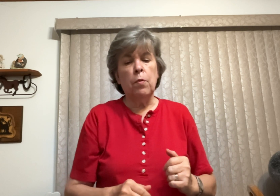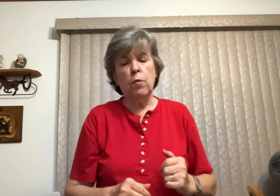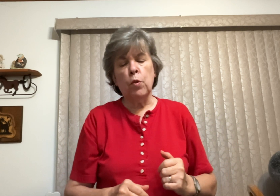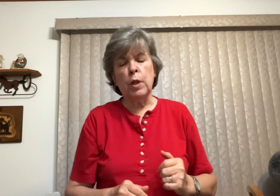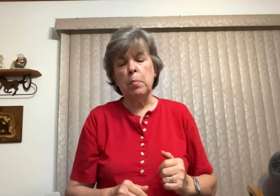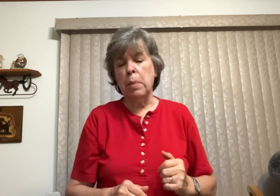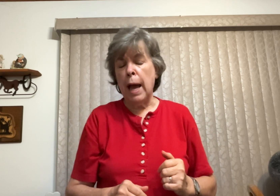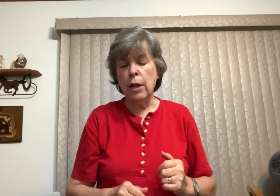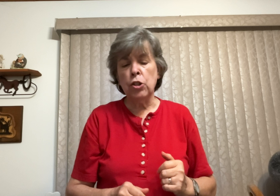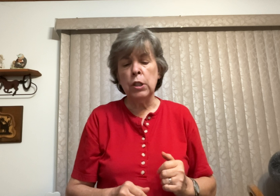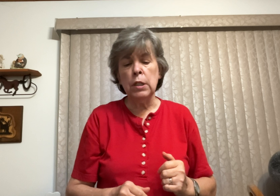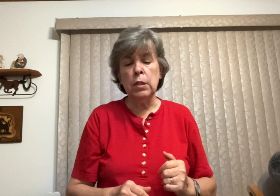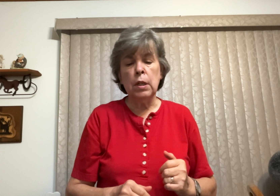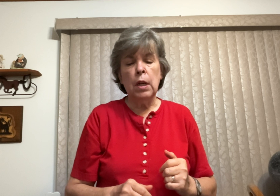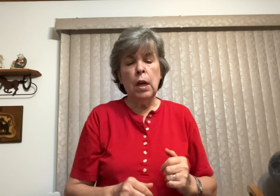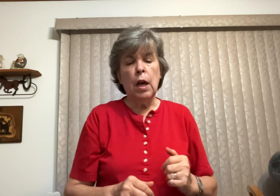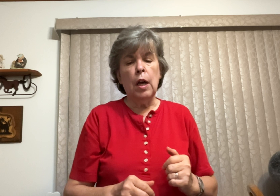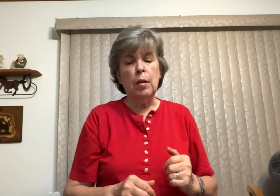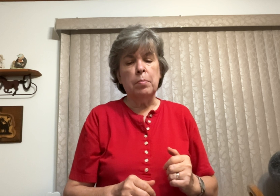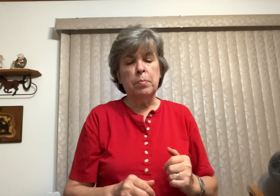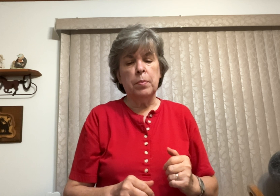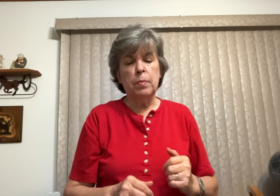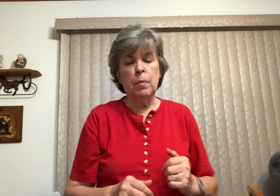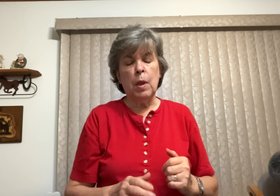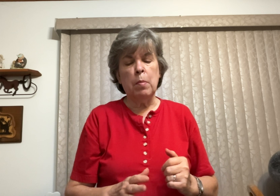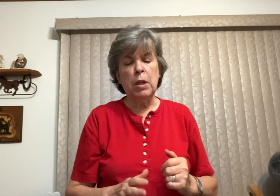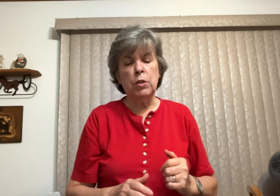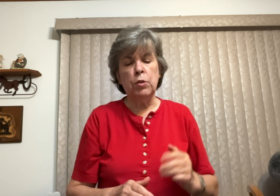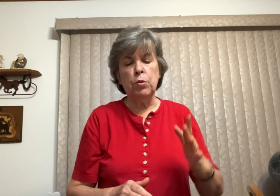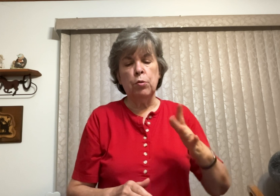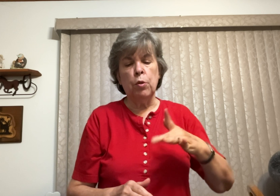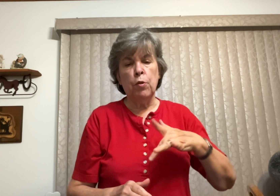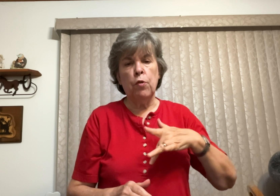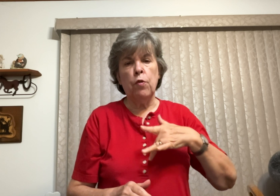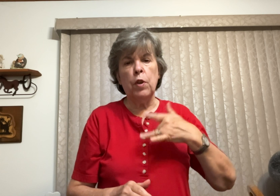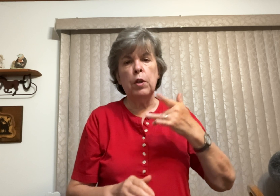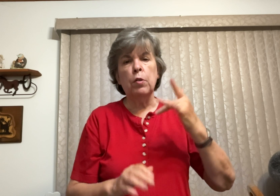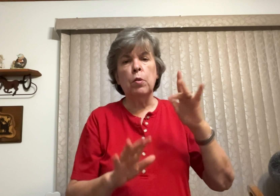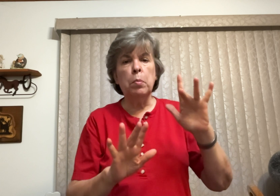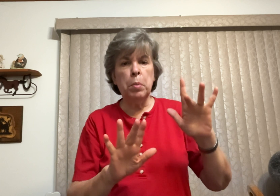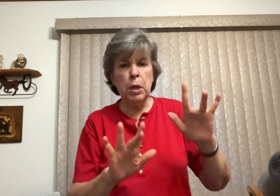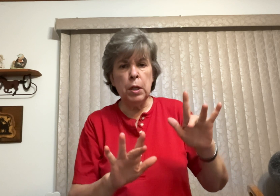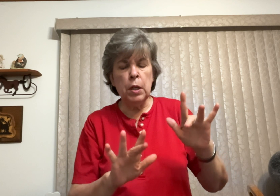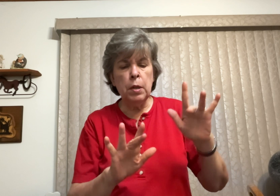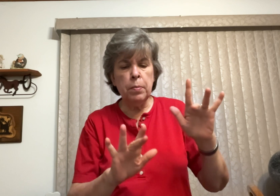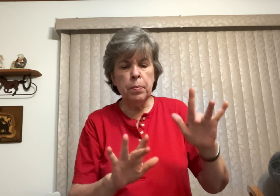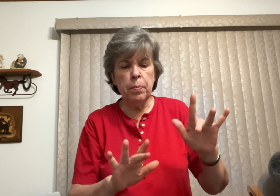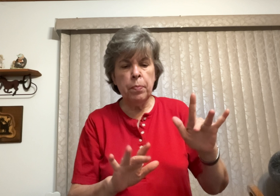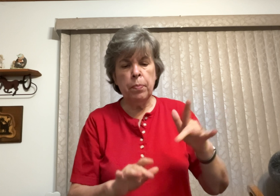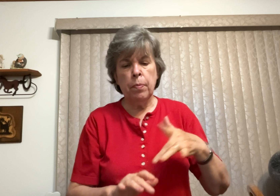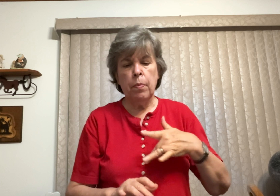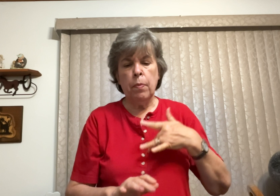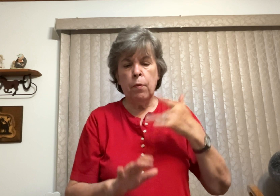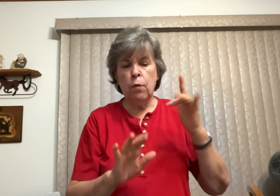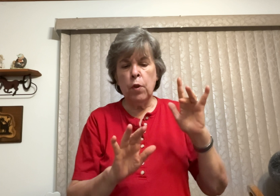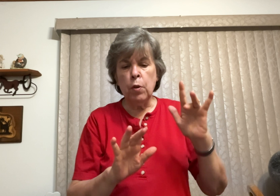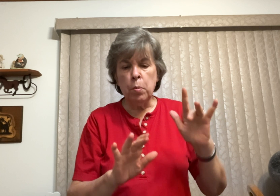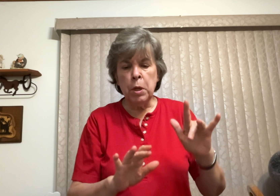For compassionate, I'm going to do feel pity. Feel